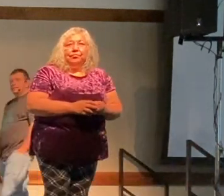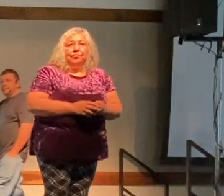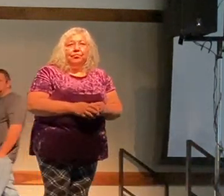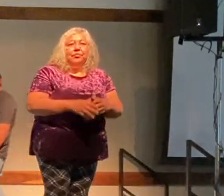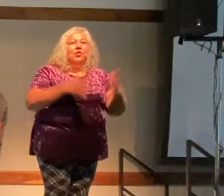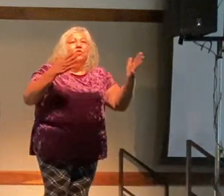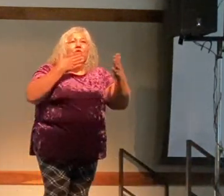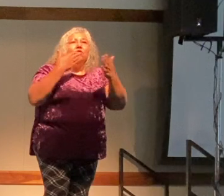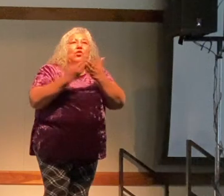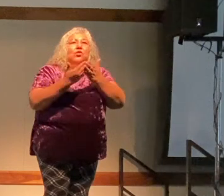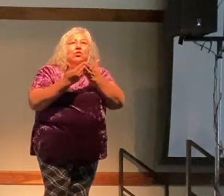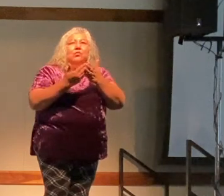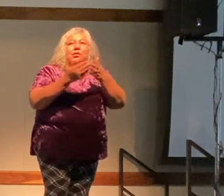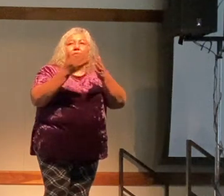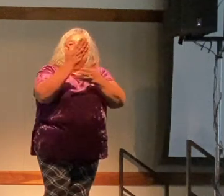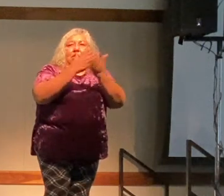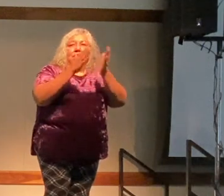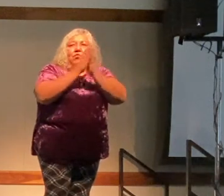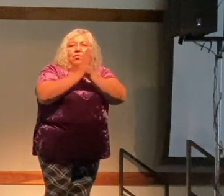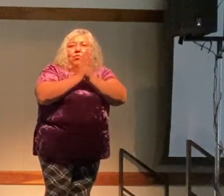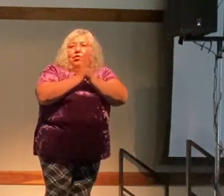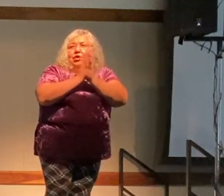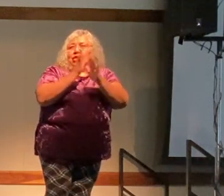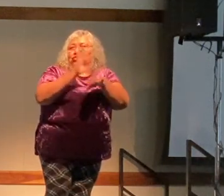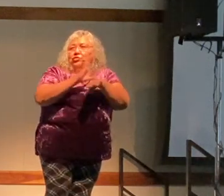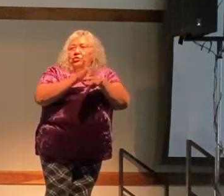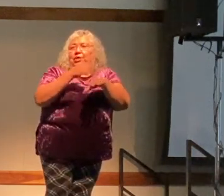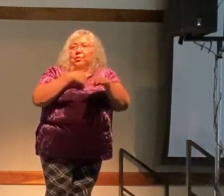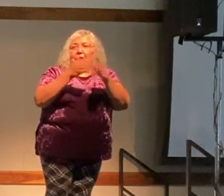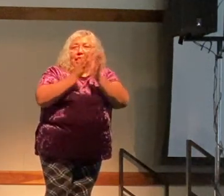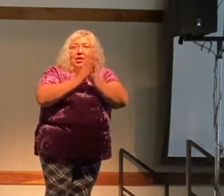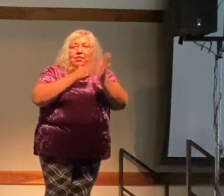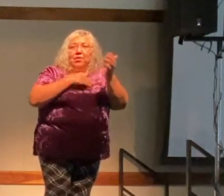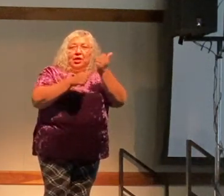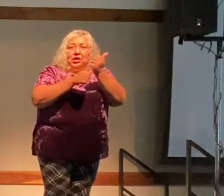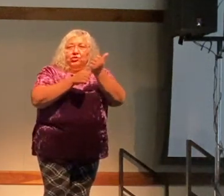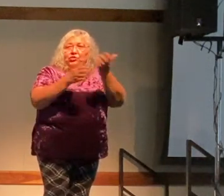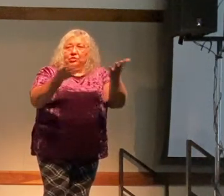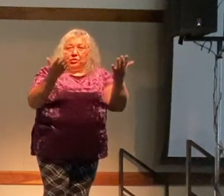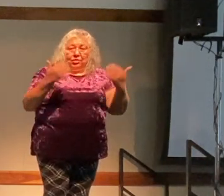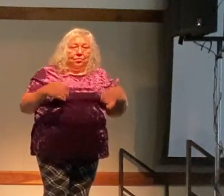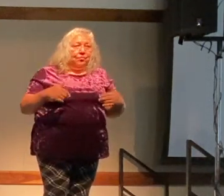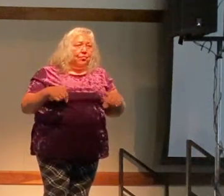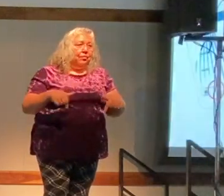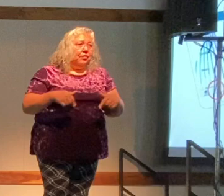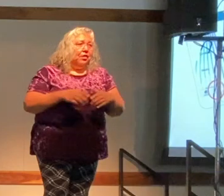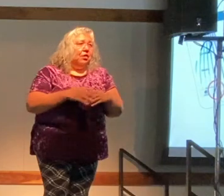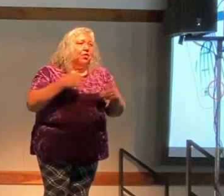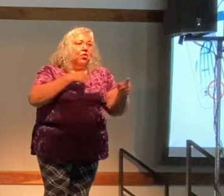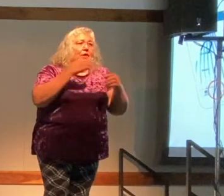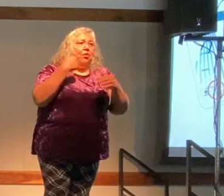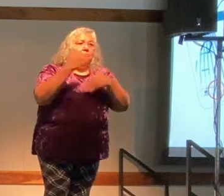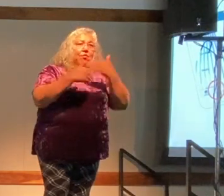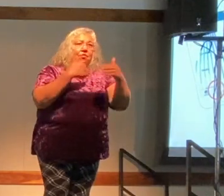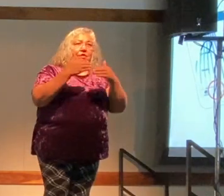So good to be a part of a praying church. I'm going to ask my ushers to come forward as we move into